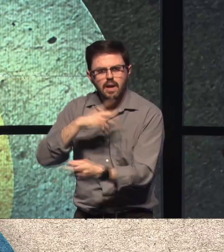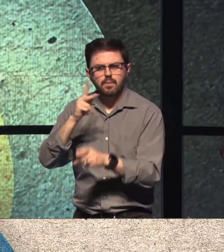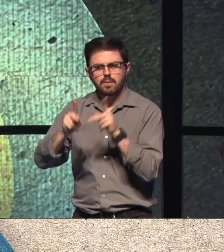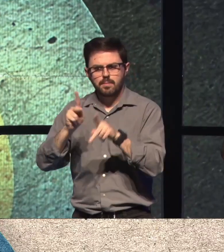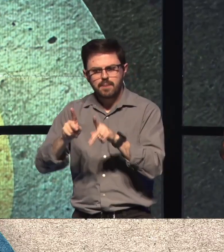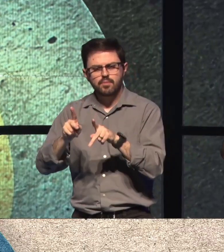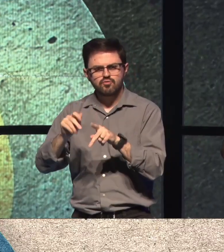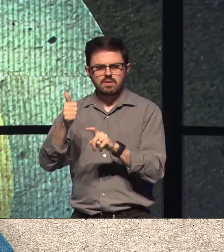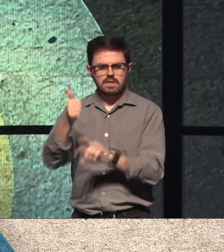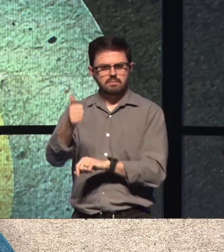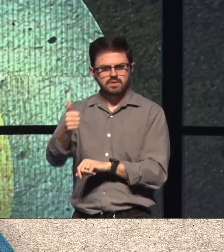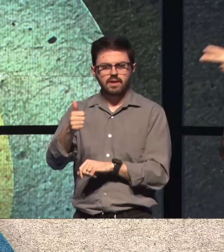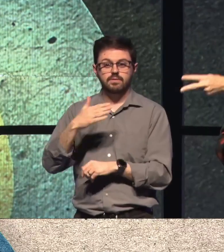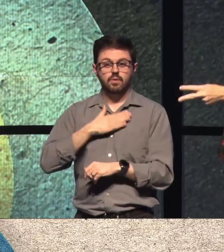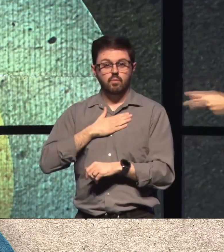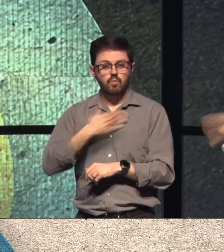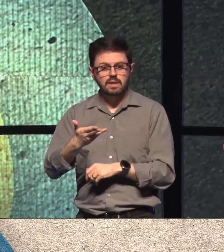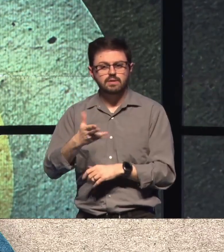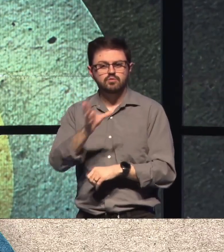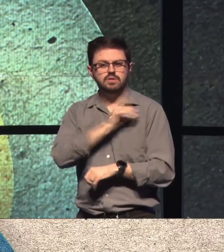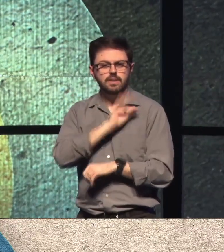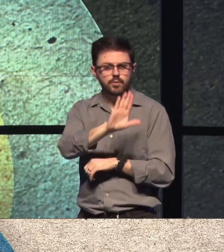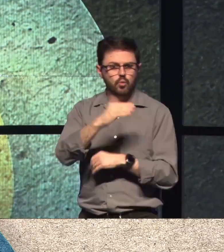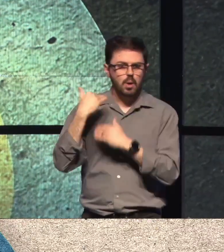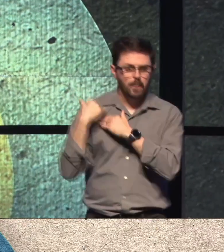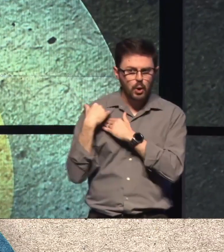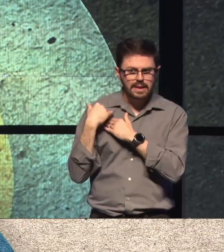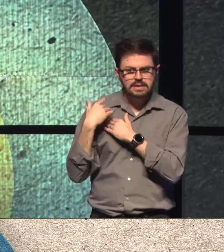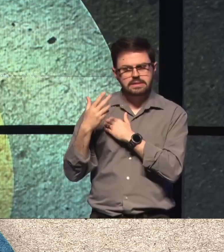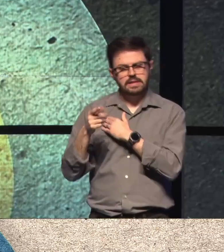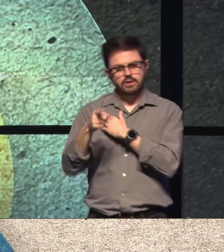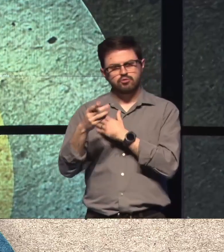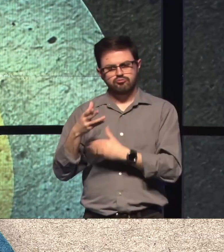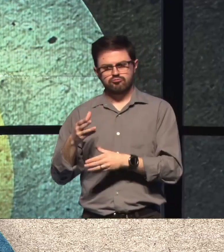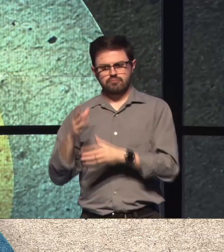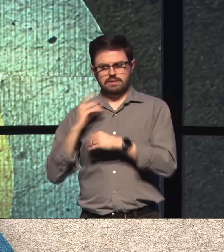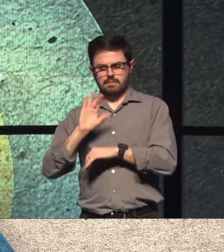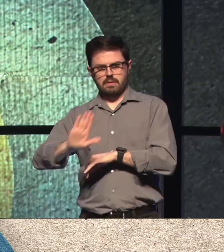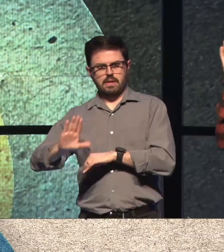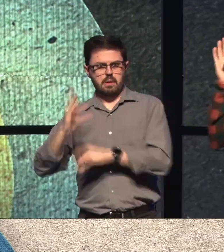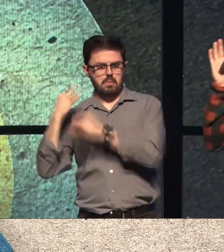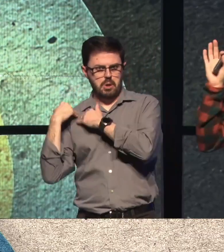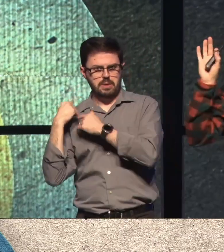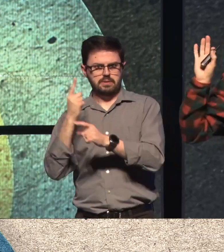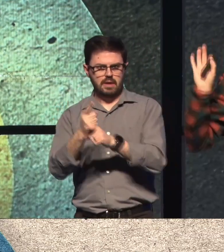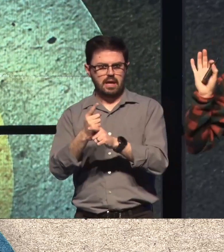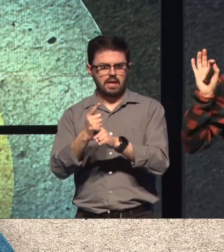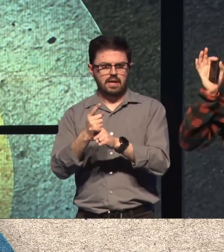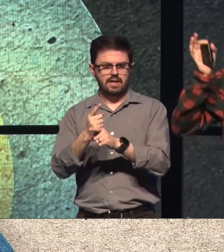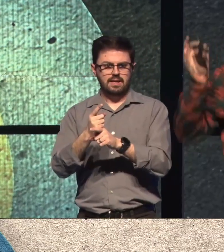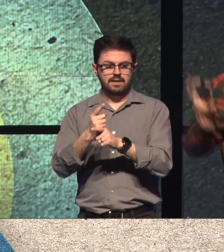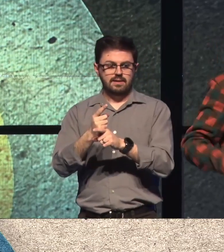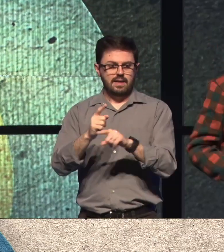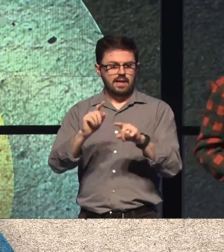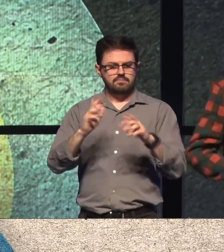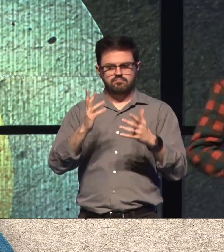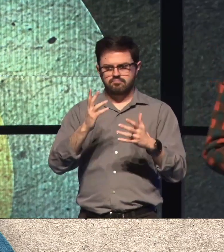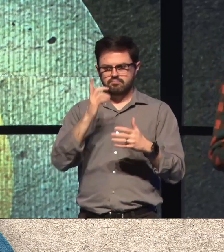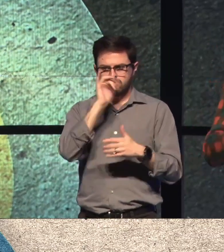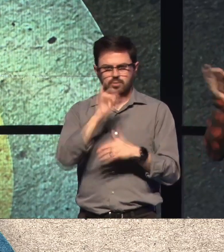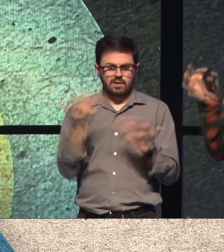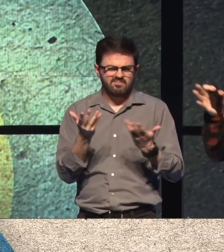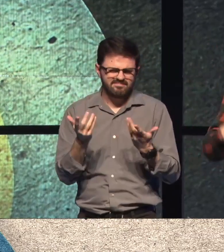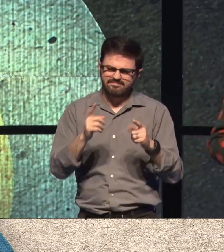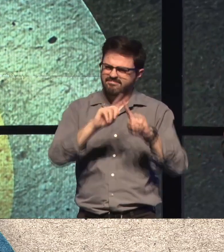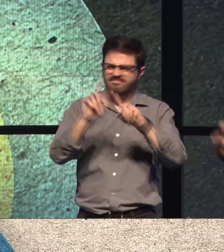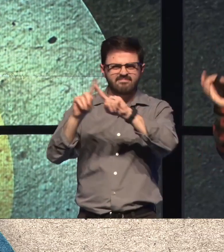your burdens with you and that you can carry their burdens too? And it can look different. I'm not here to answer that question for